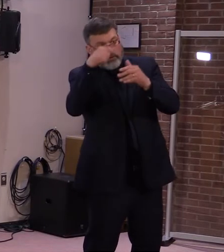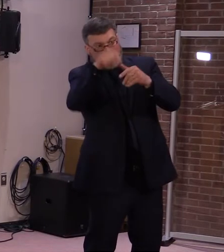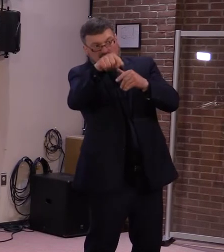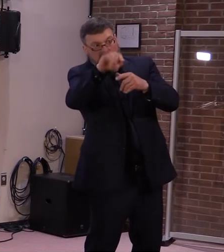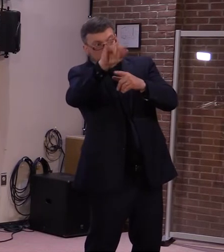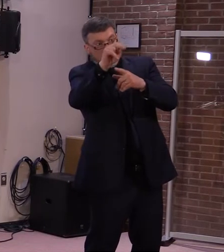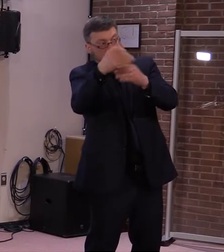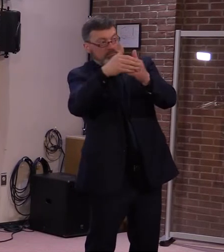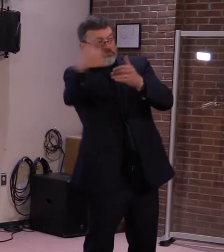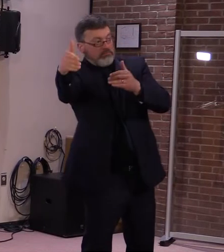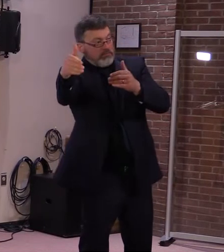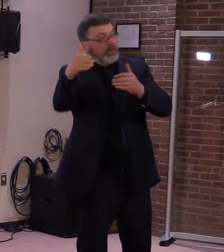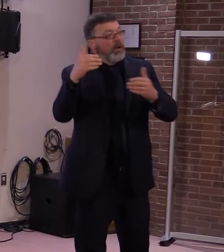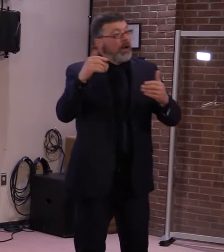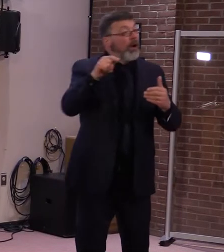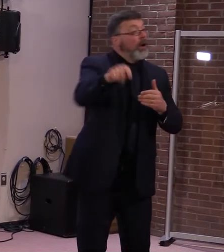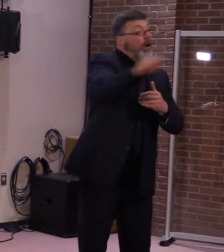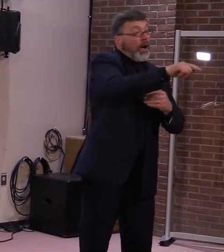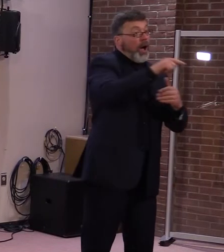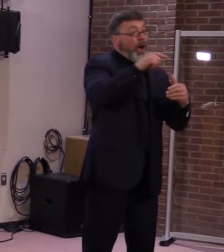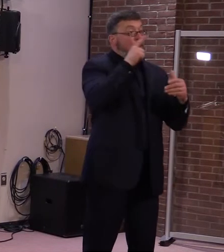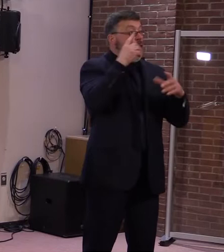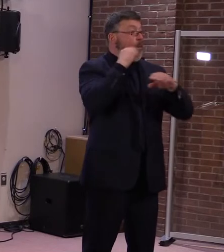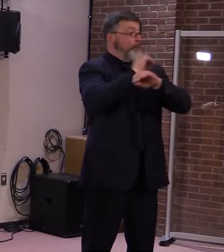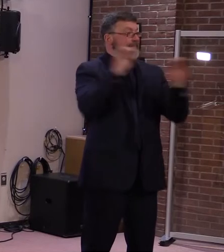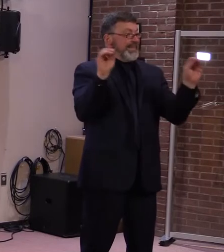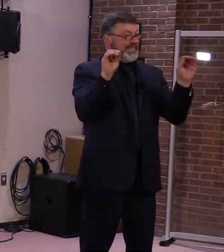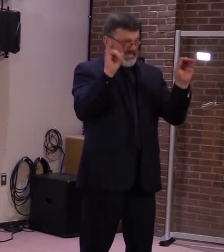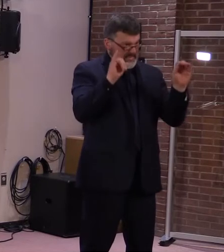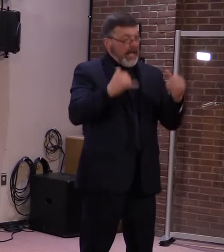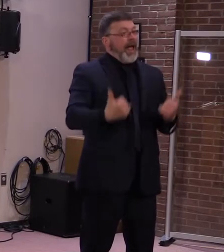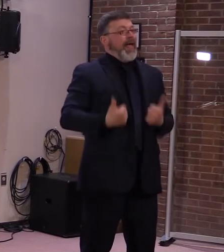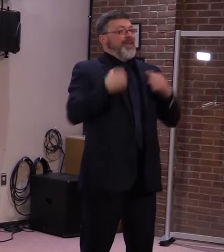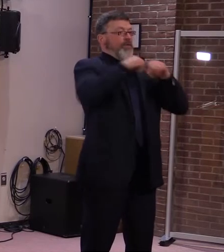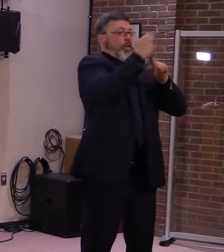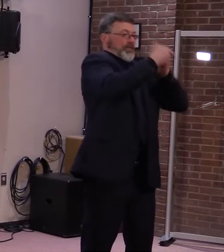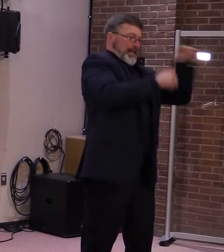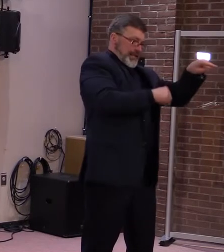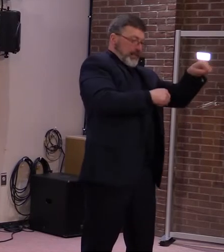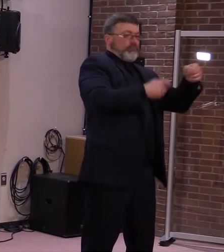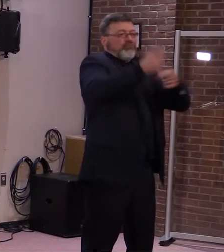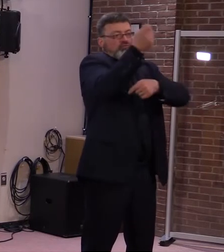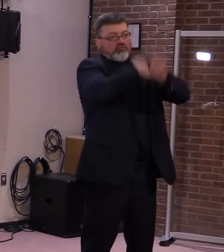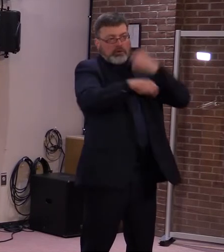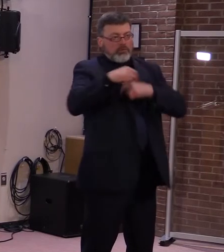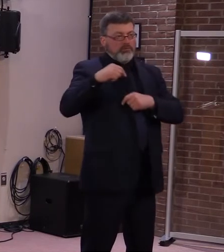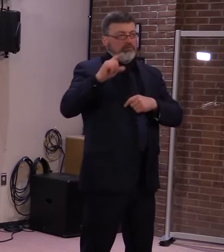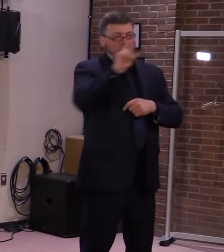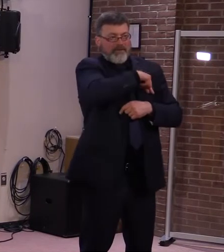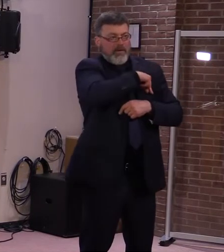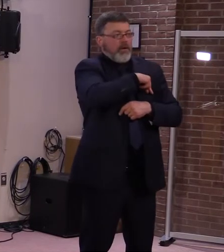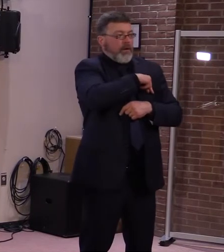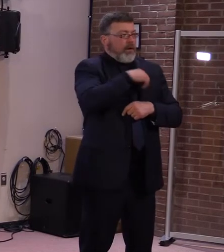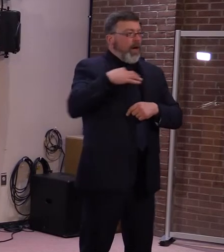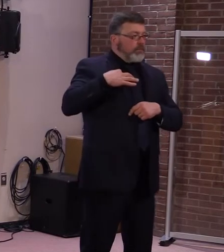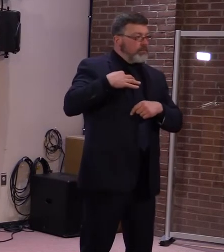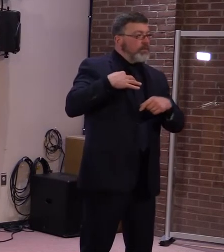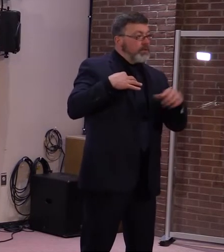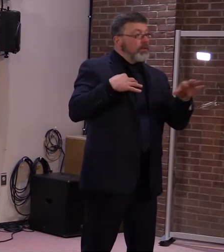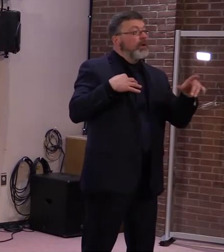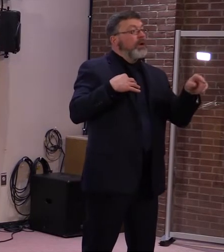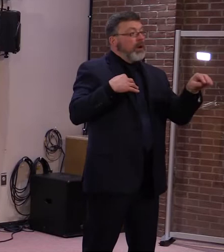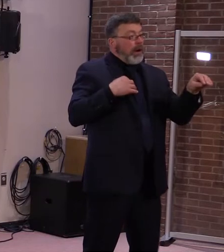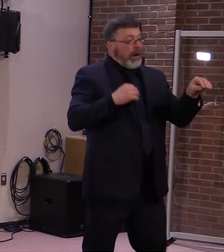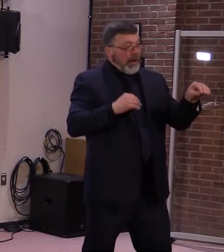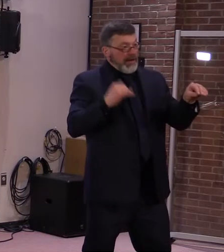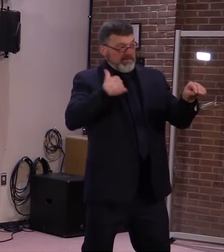hotels, beginning in July. Over the next couple of weeks and months, we'll be working with our housing partners to help make the